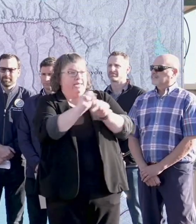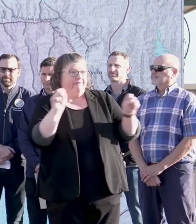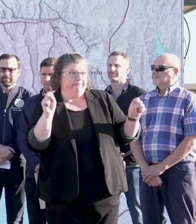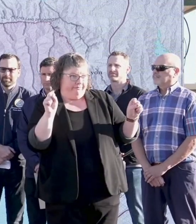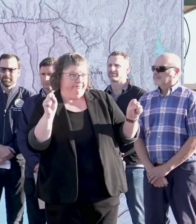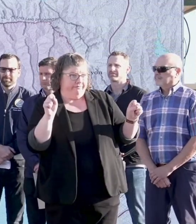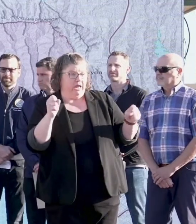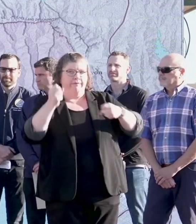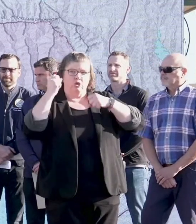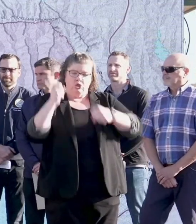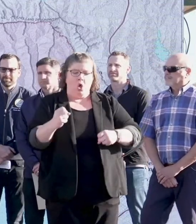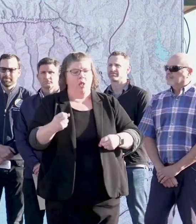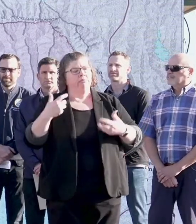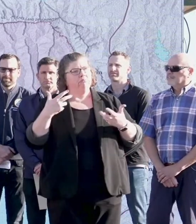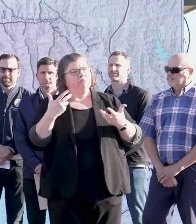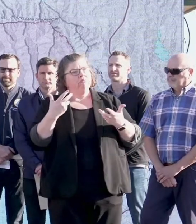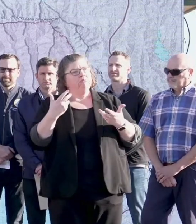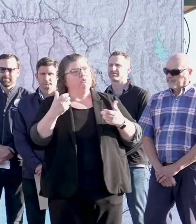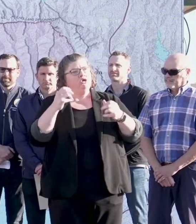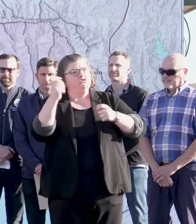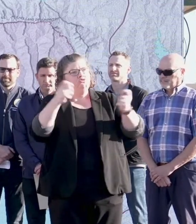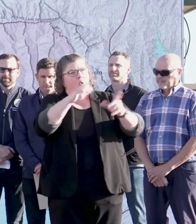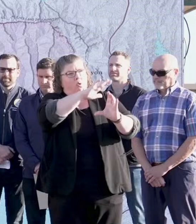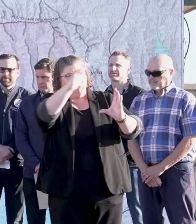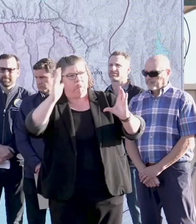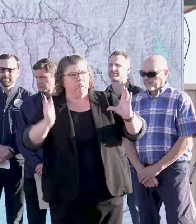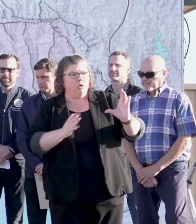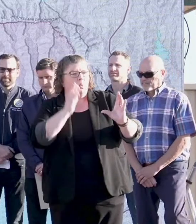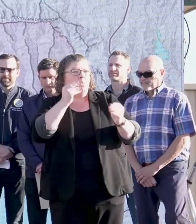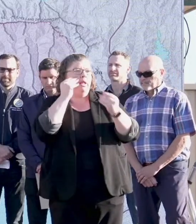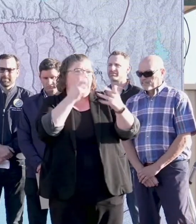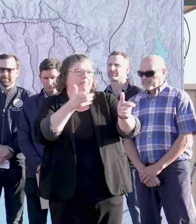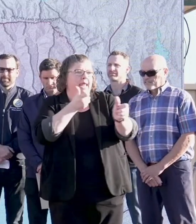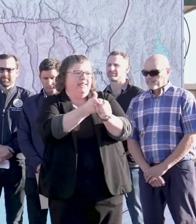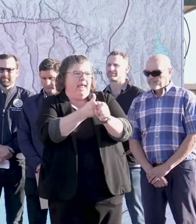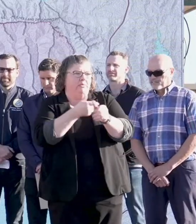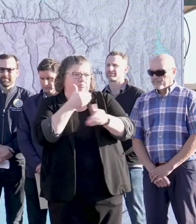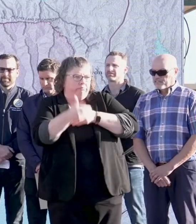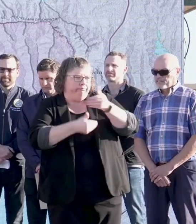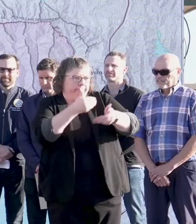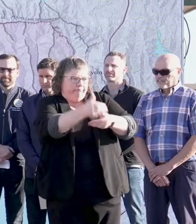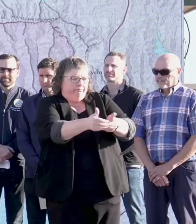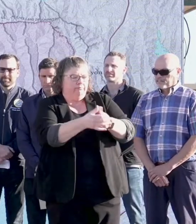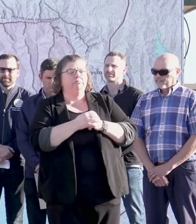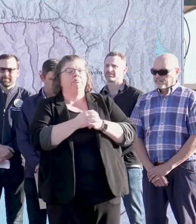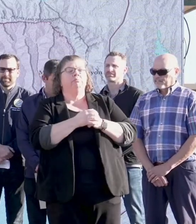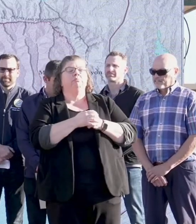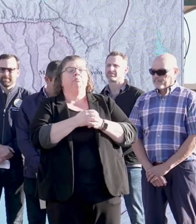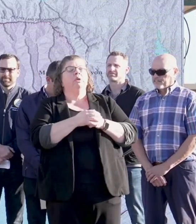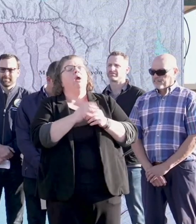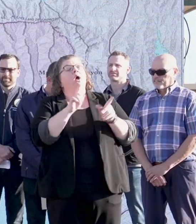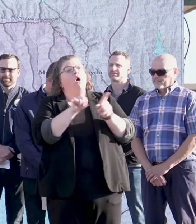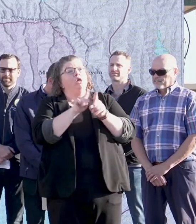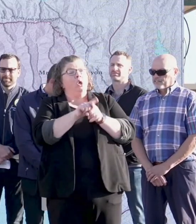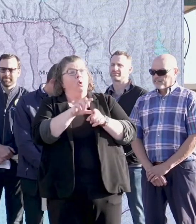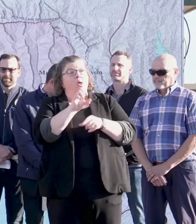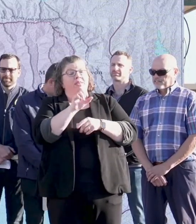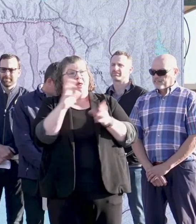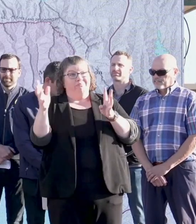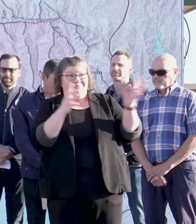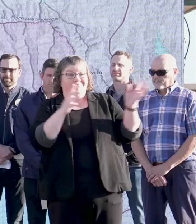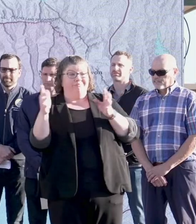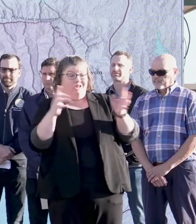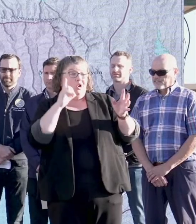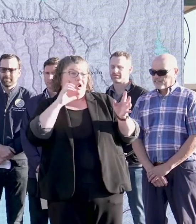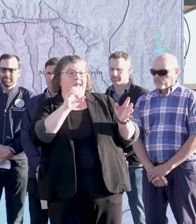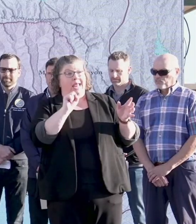have solid confidence in our control line. So we'll update that as we get that information. We're also closely monitoring the Santa Ana event that you heard our